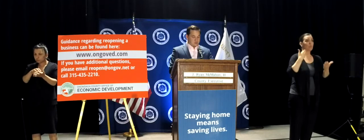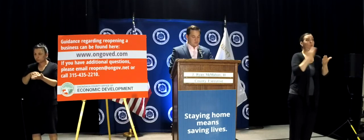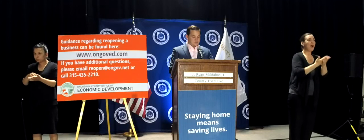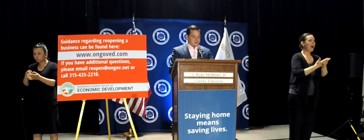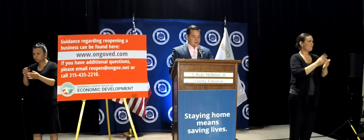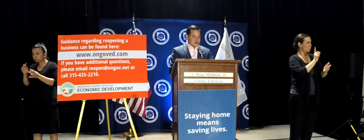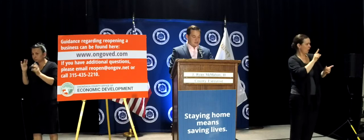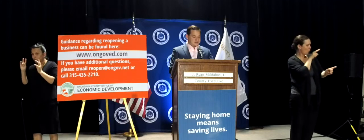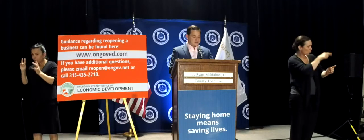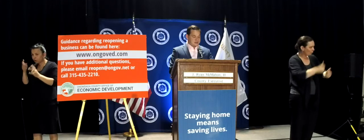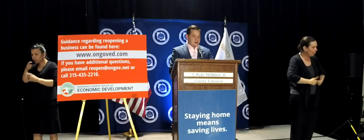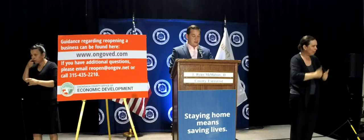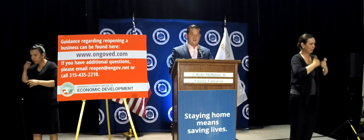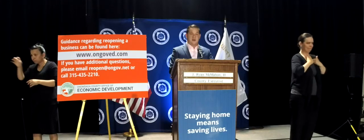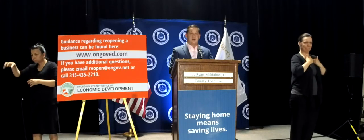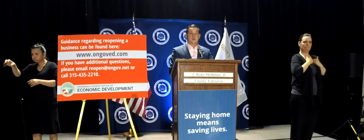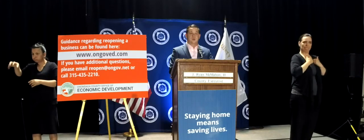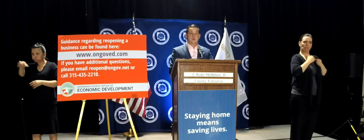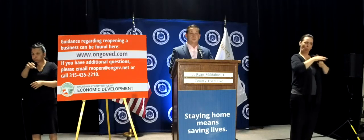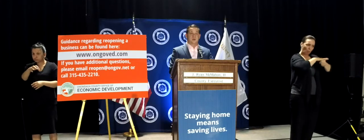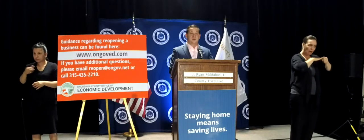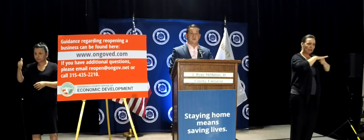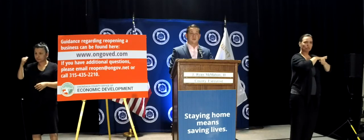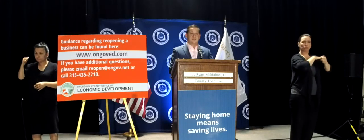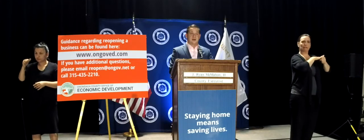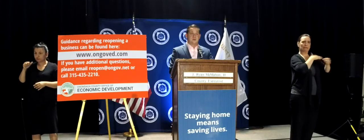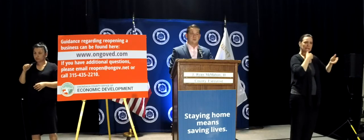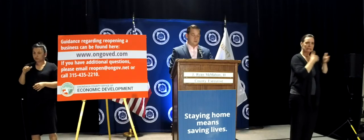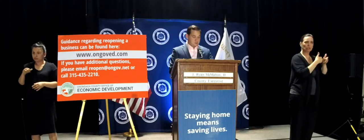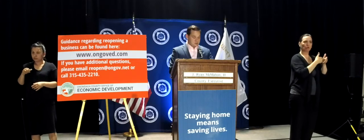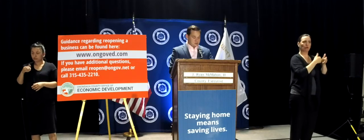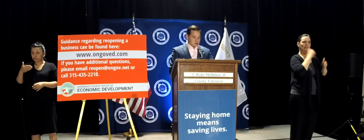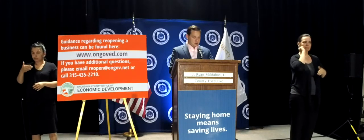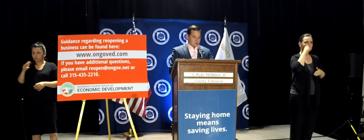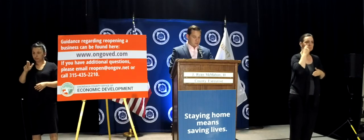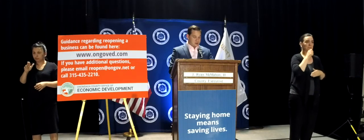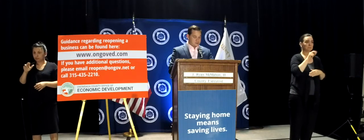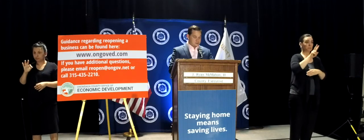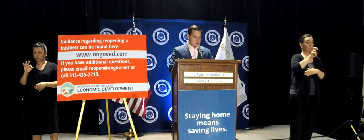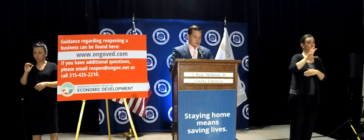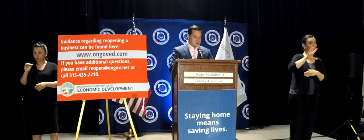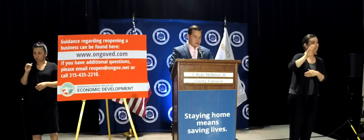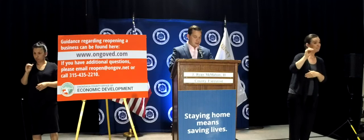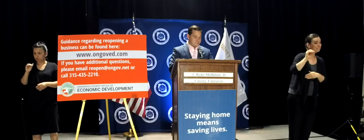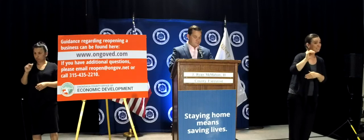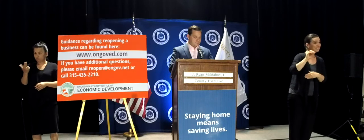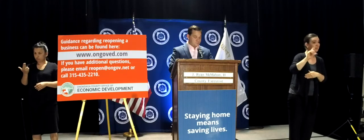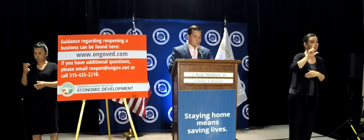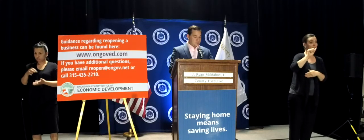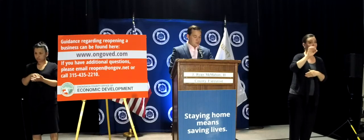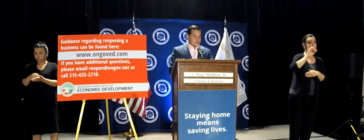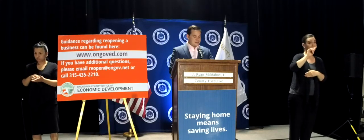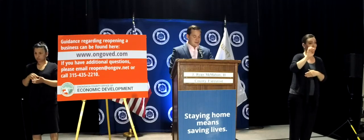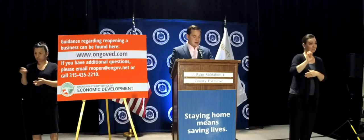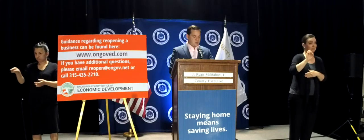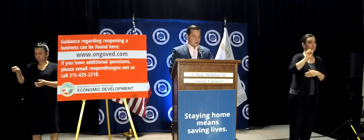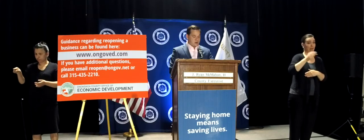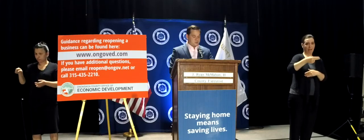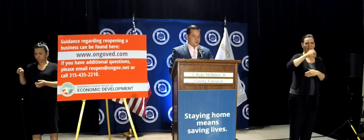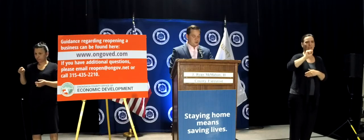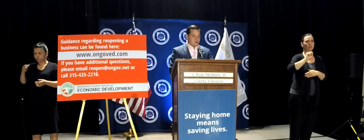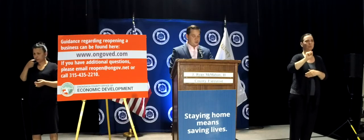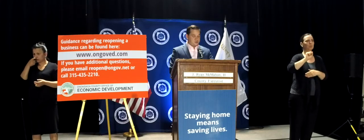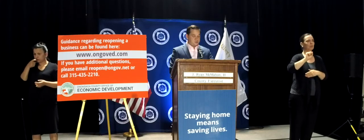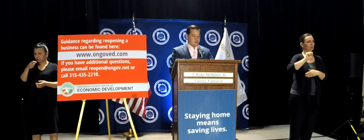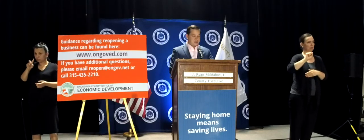did 250 tests at Lafayette High School in our southern towns. Excellent testing day. Today, we